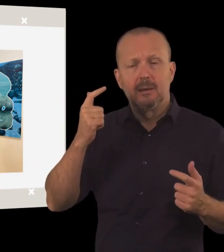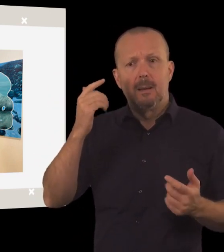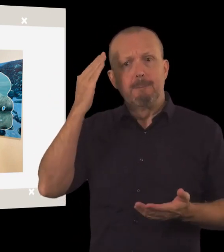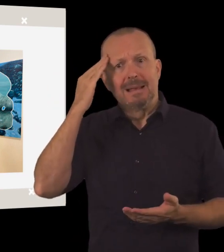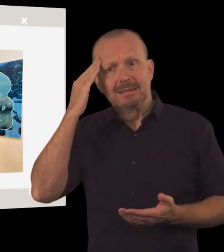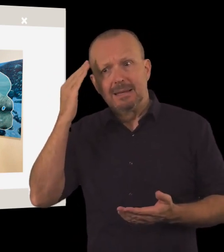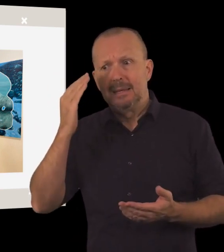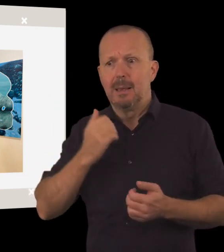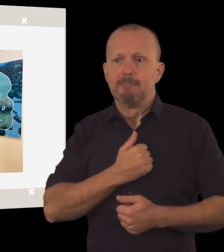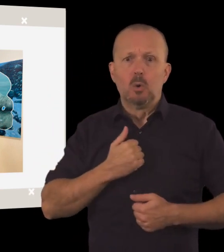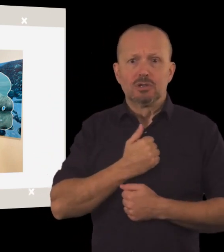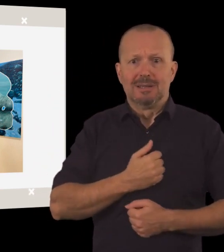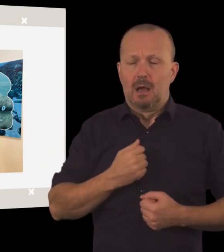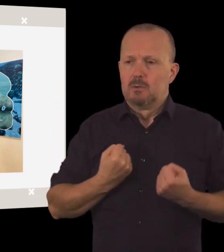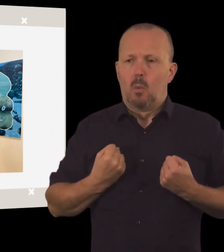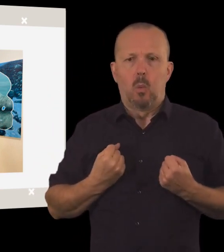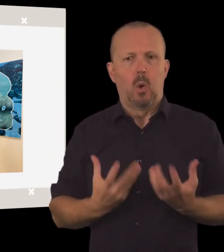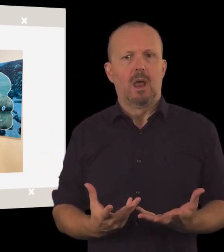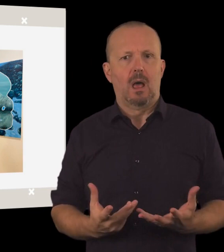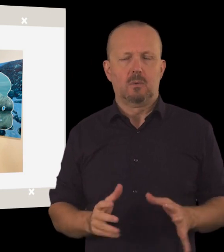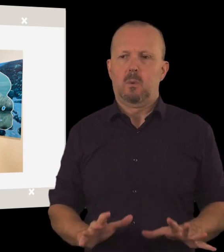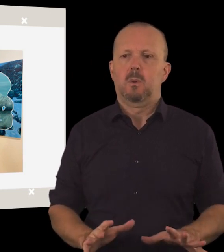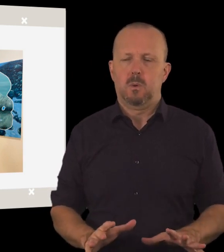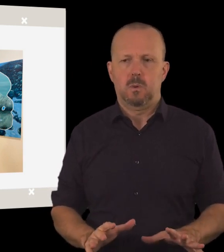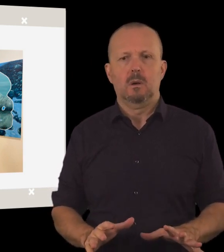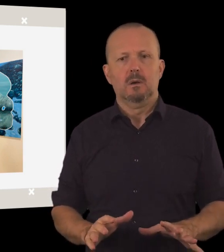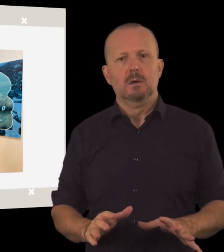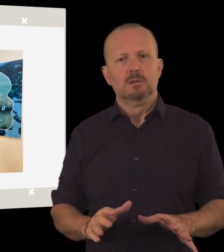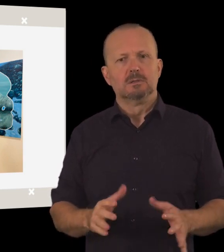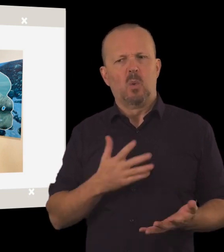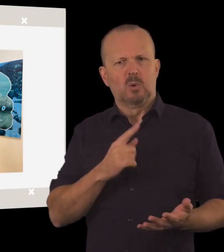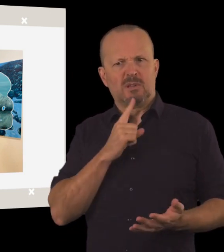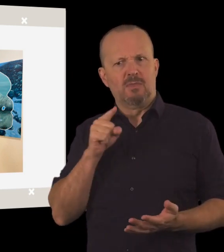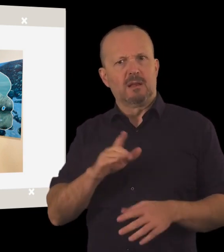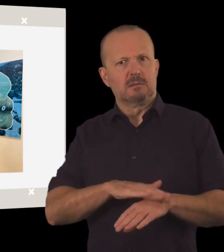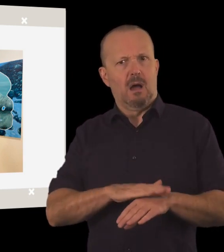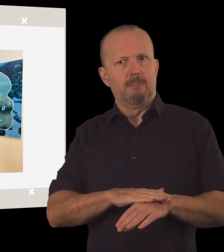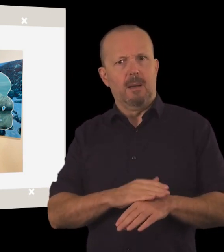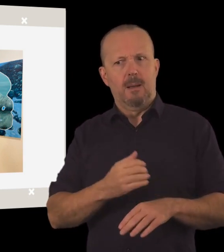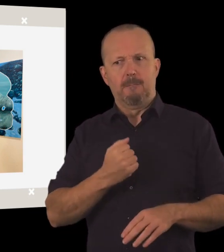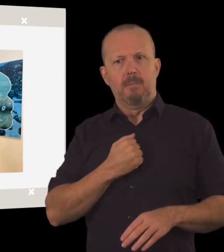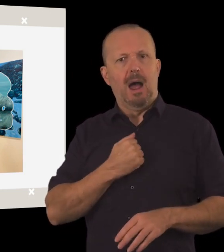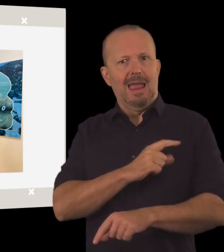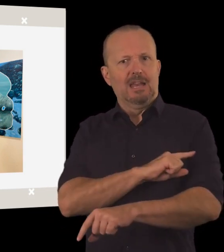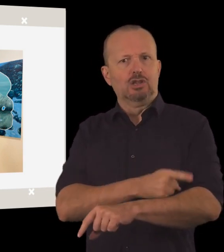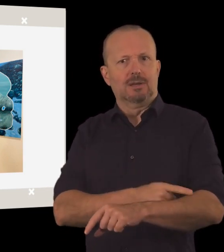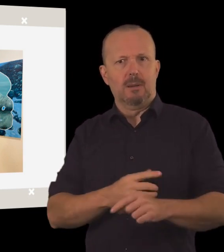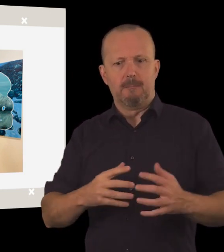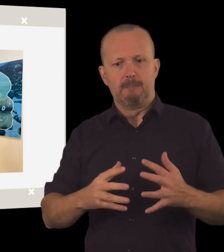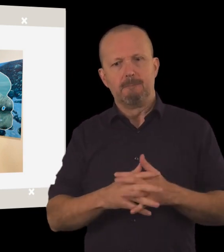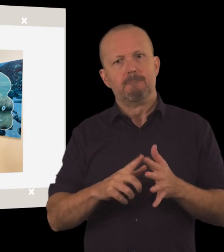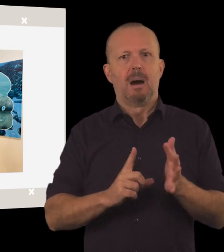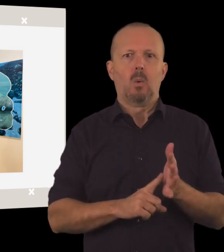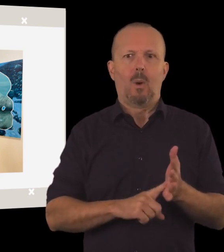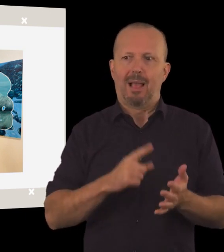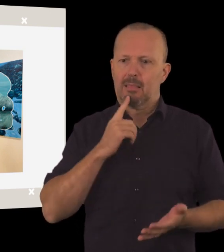Creatively, mentally, emotionally, I was pretty exhausted, and I wanted to say that this is when I experienced my well